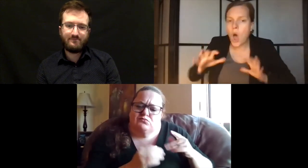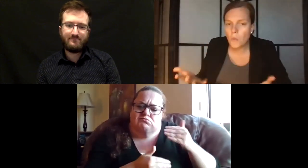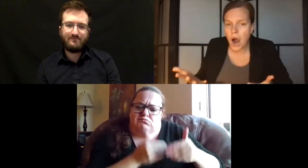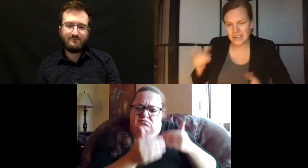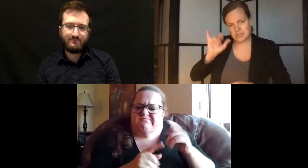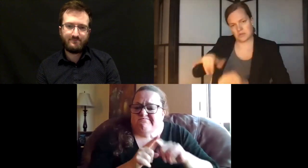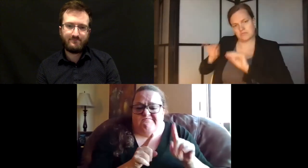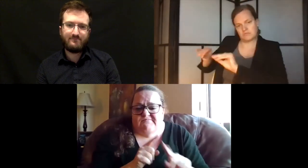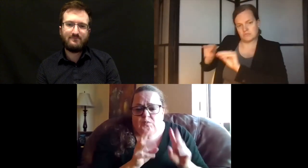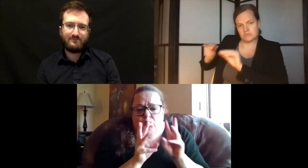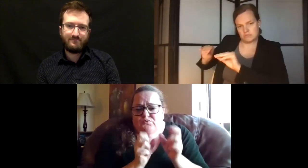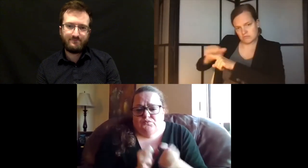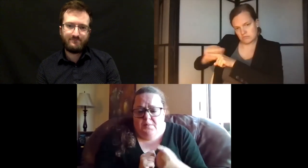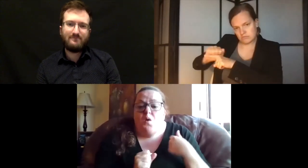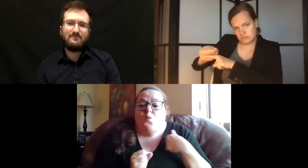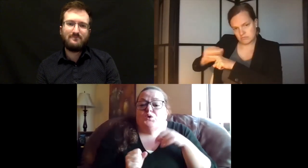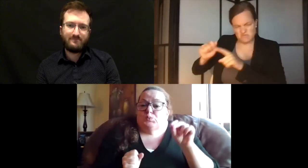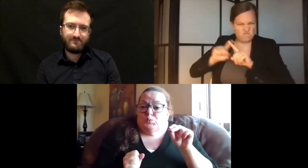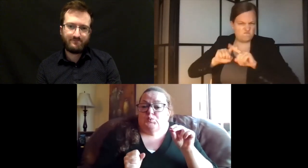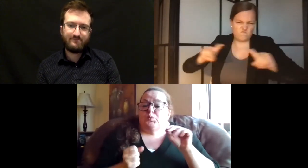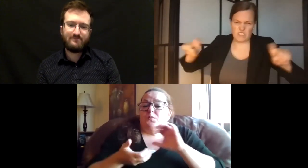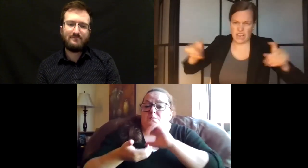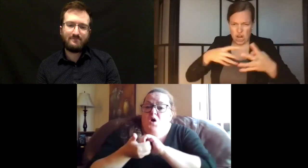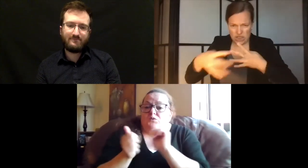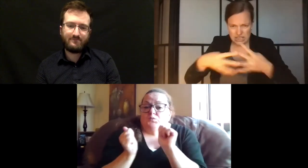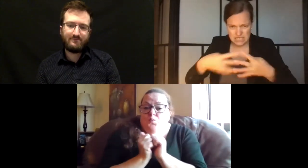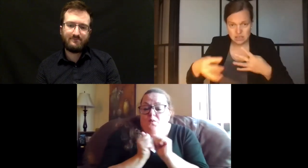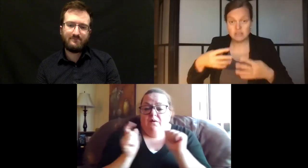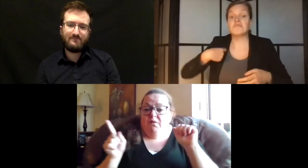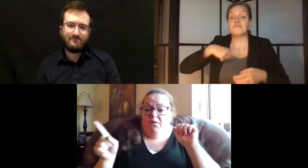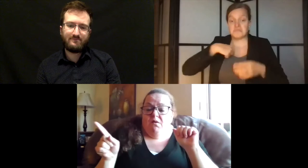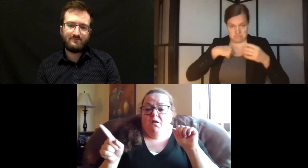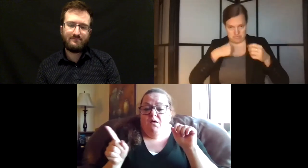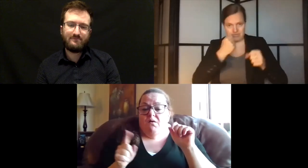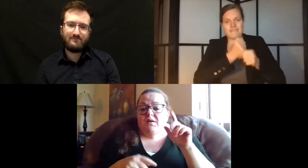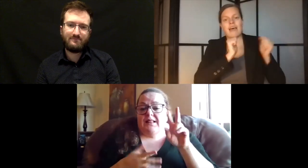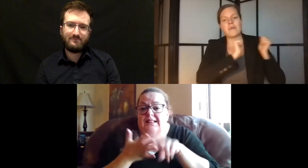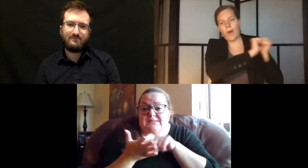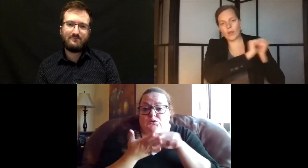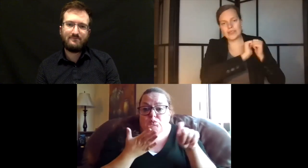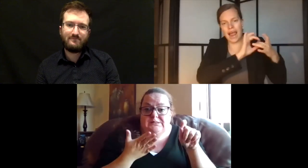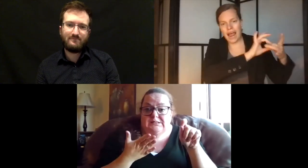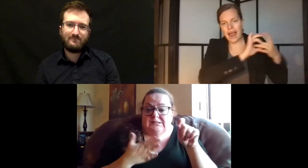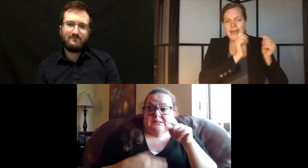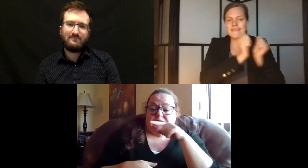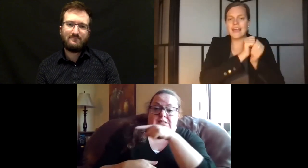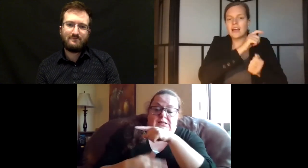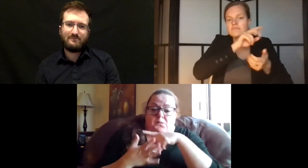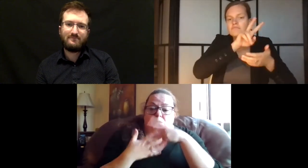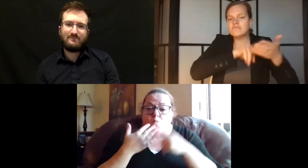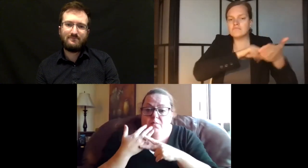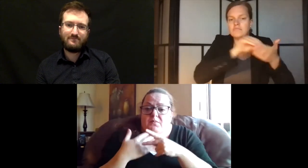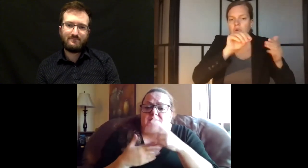goes wrong on the job, what can you do to resolve it? Those kinds of workshops we provide, and we partner